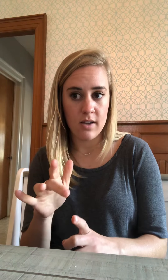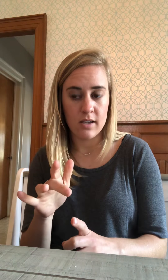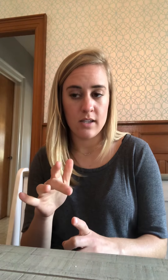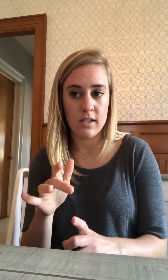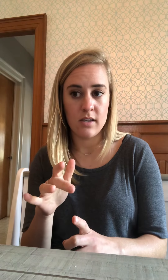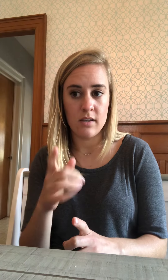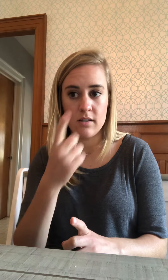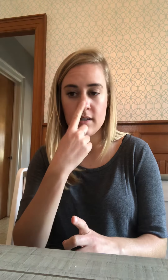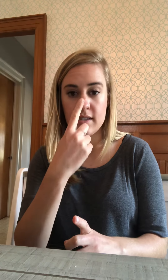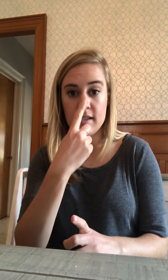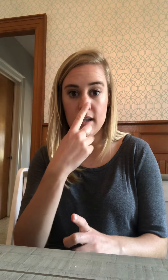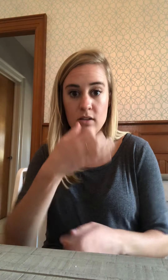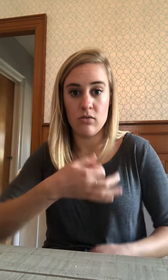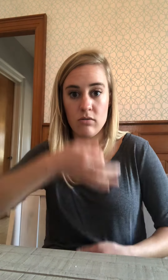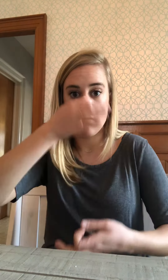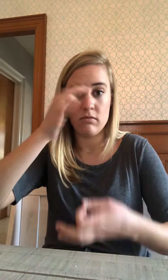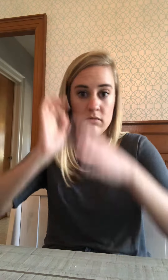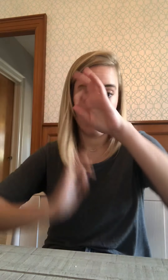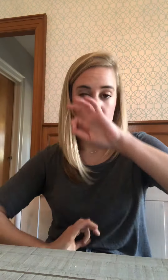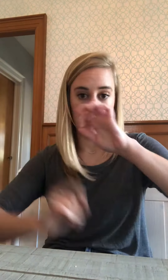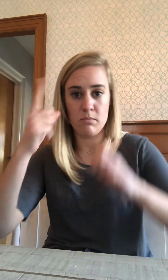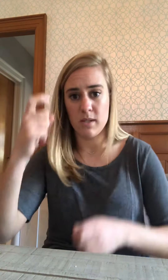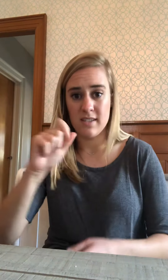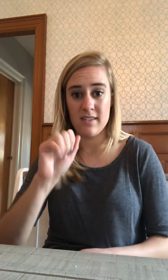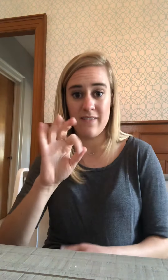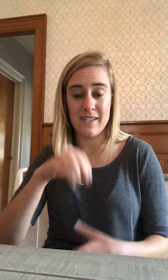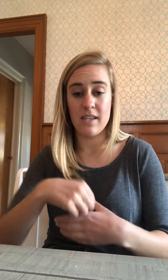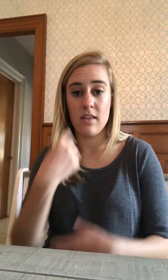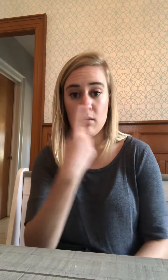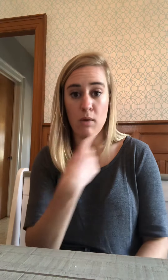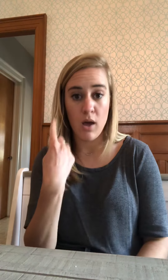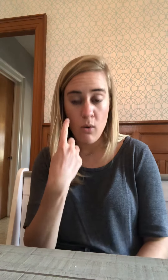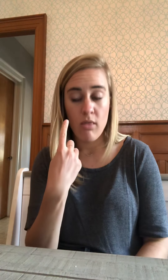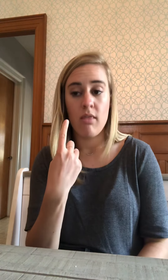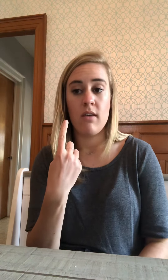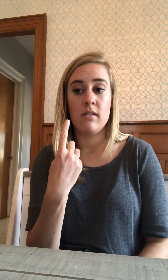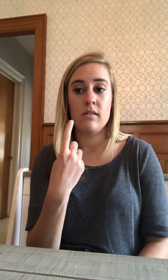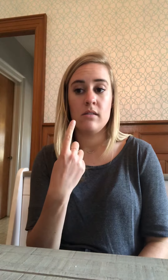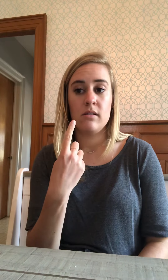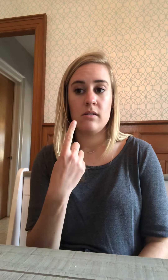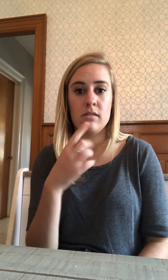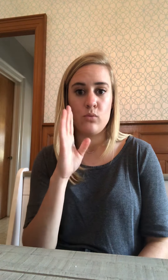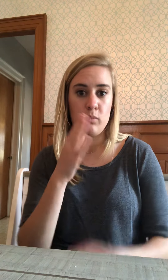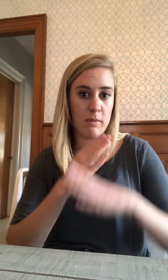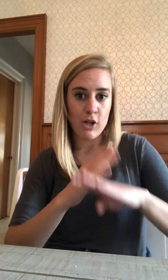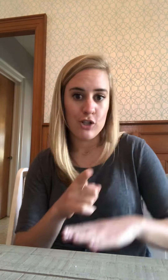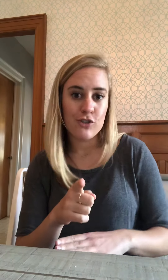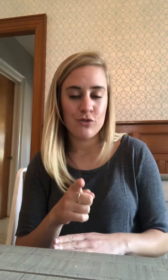the tube goes from the mouth into the breathing apparatus, it's going to be in your way. It's going to have to be moved by the